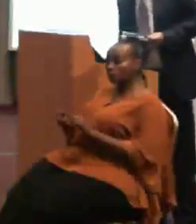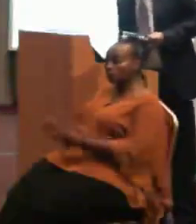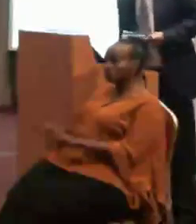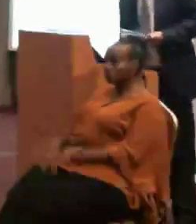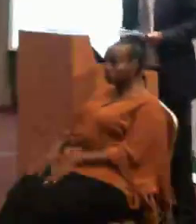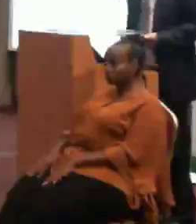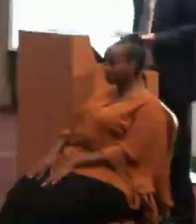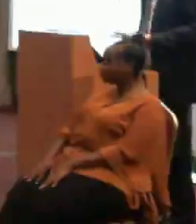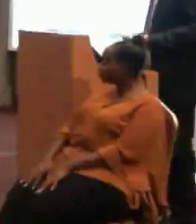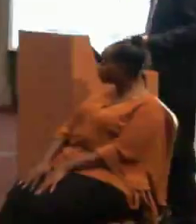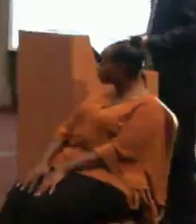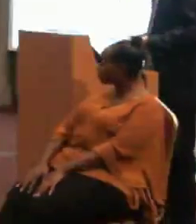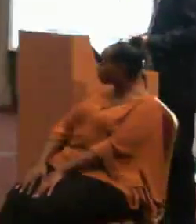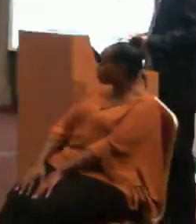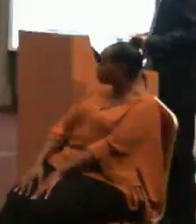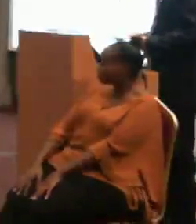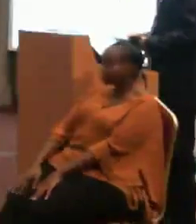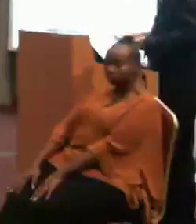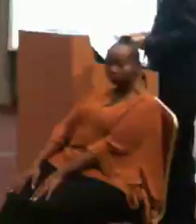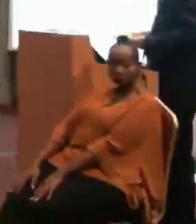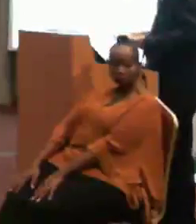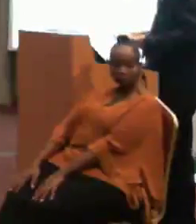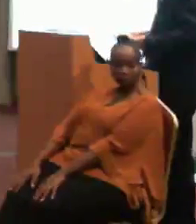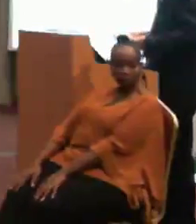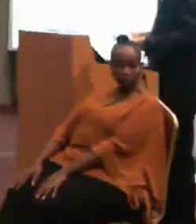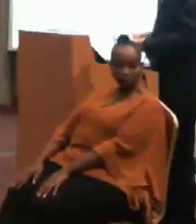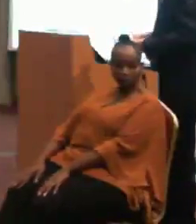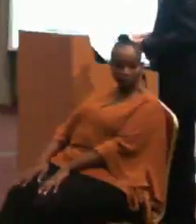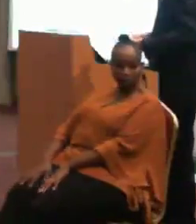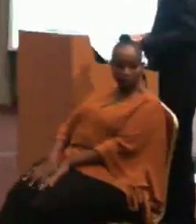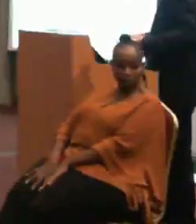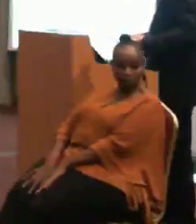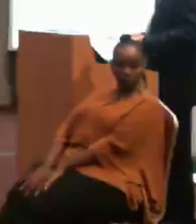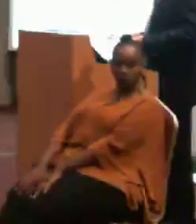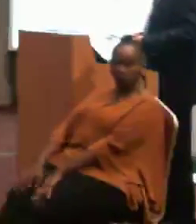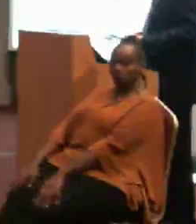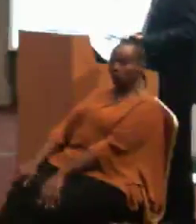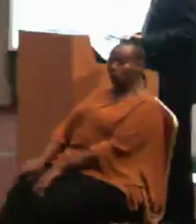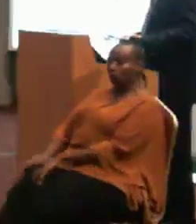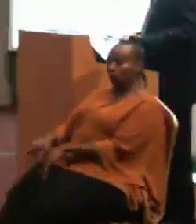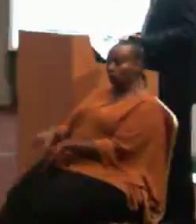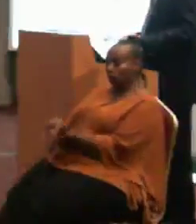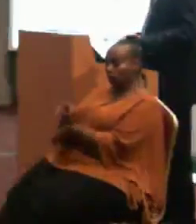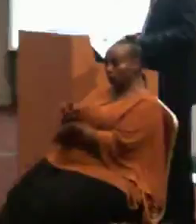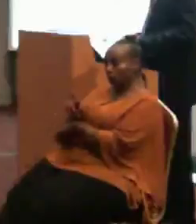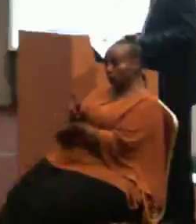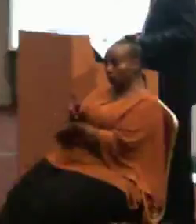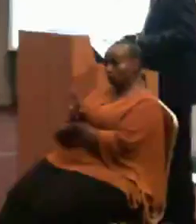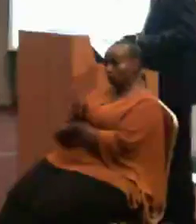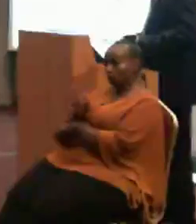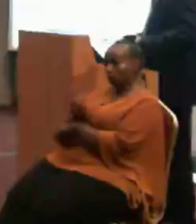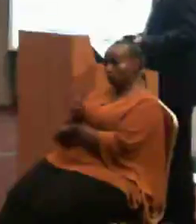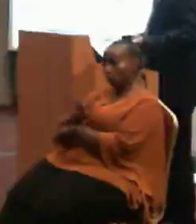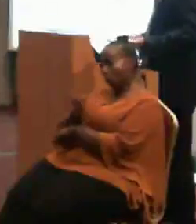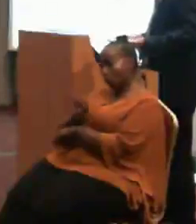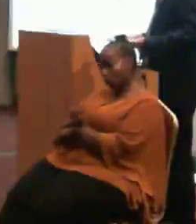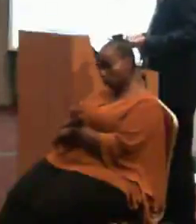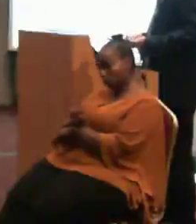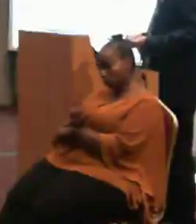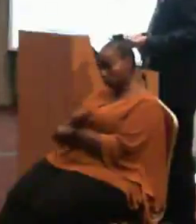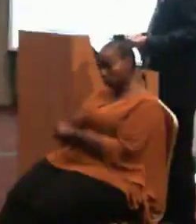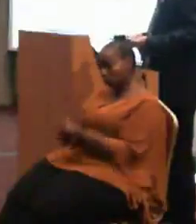Andre. Just hold on, Mr. Yuga. I think that there is a follow-up question from Mr. Modise, but also if you could